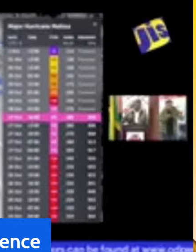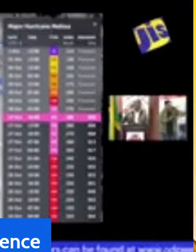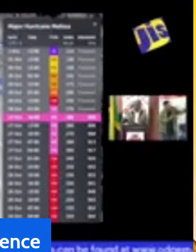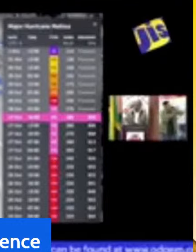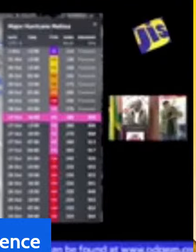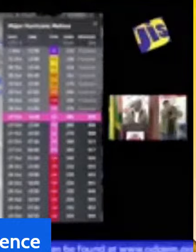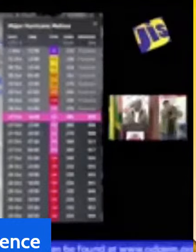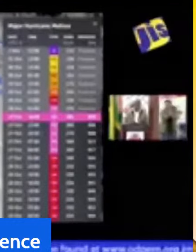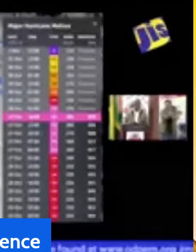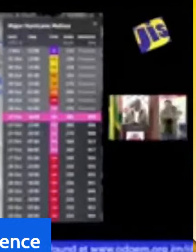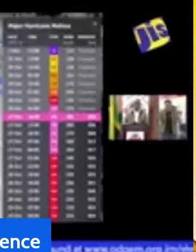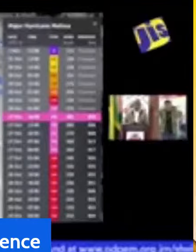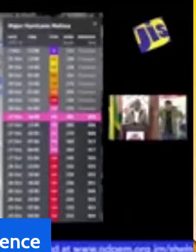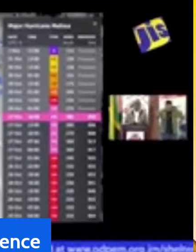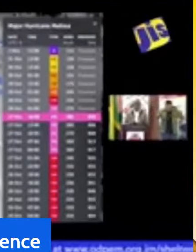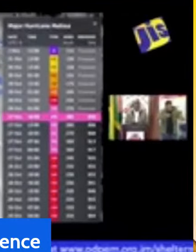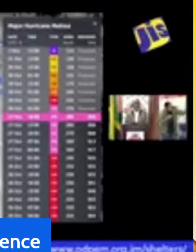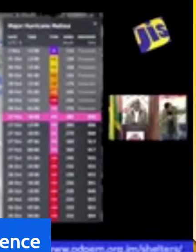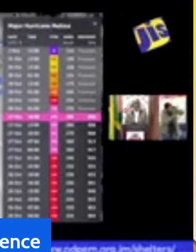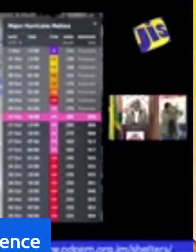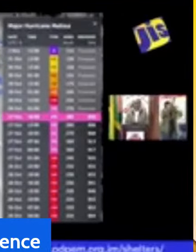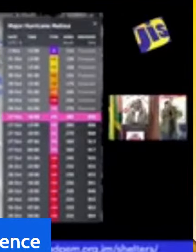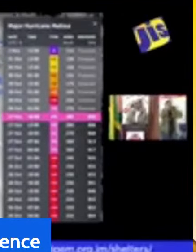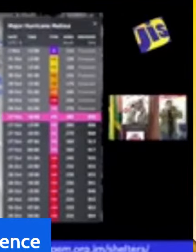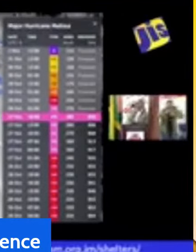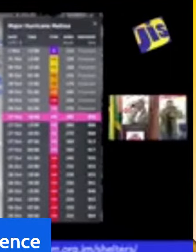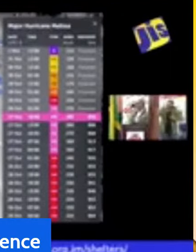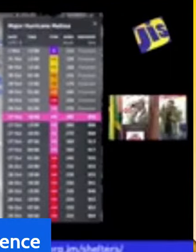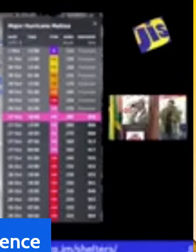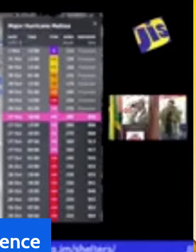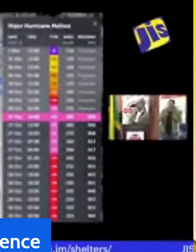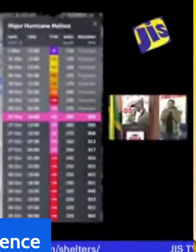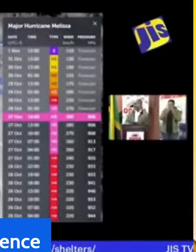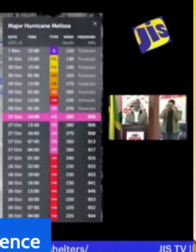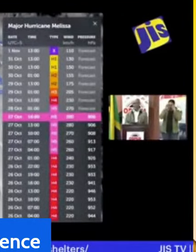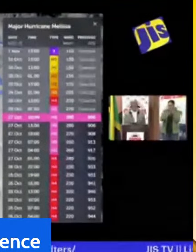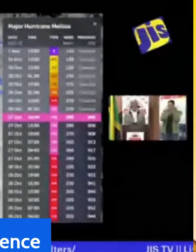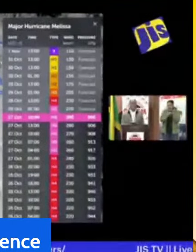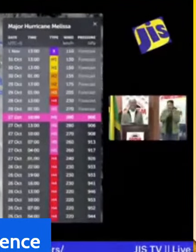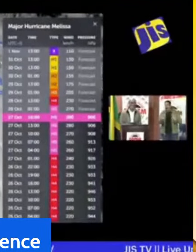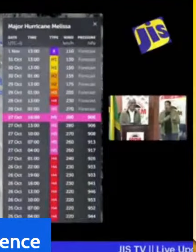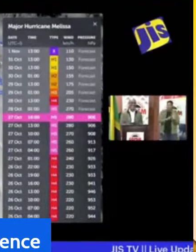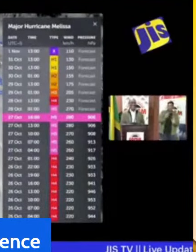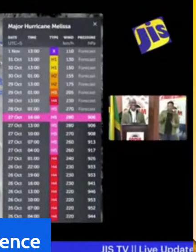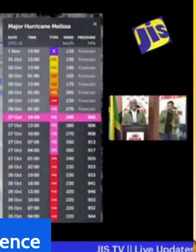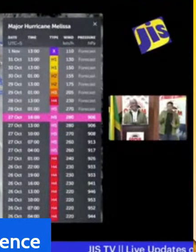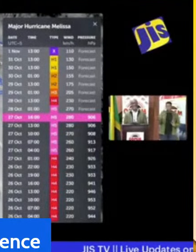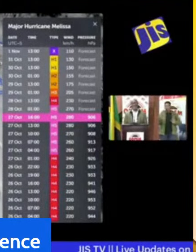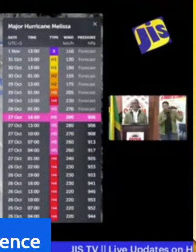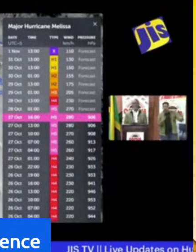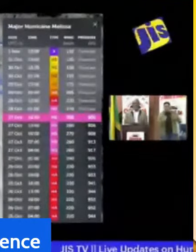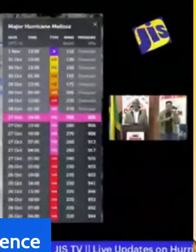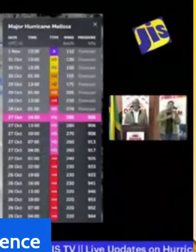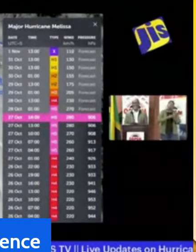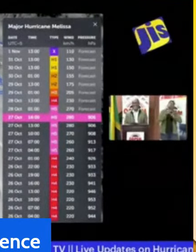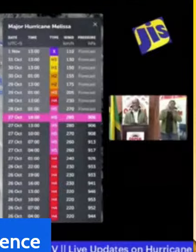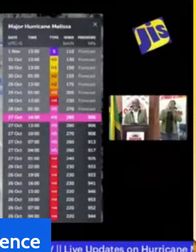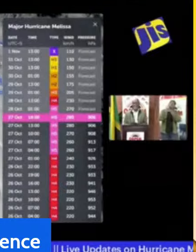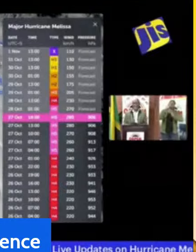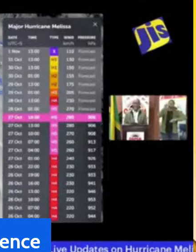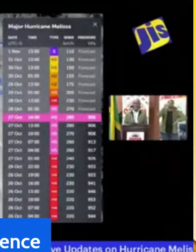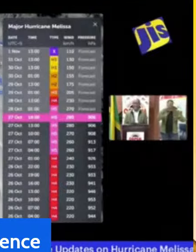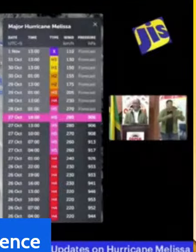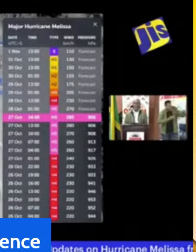is actually crossing the coast of Jamaica. So a little bit more education, Minister. So it's moving across the